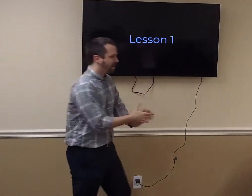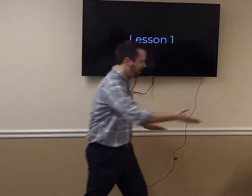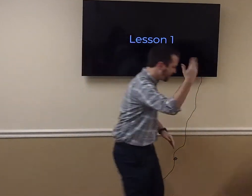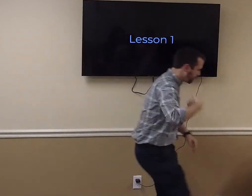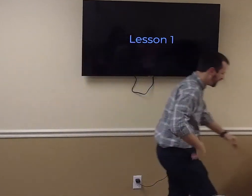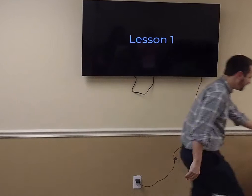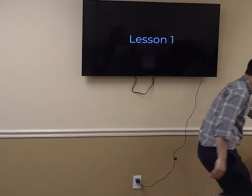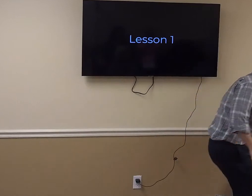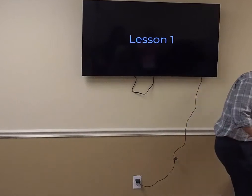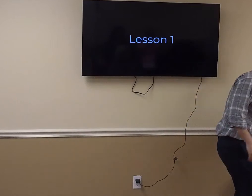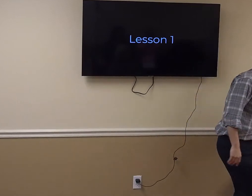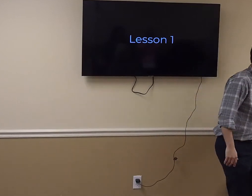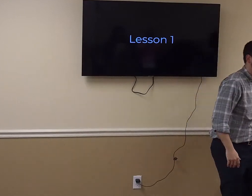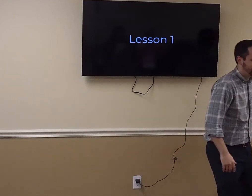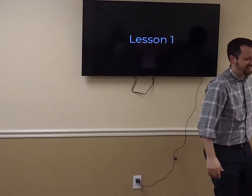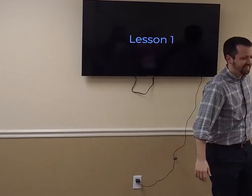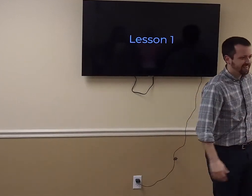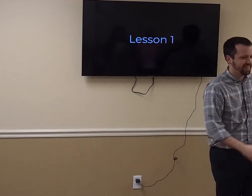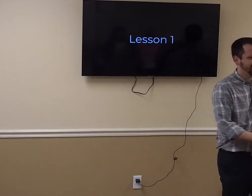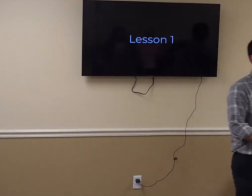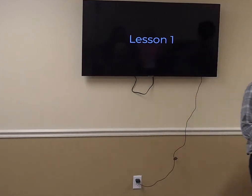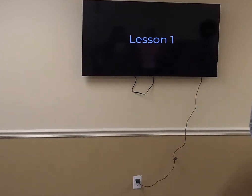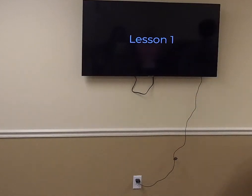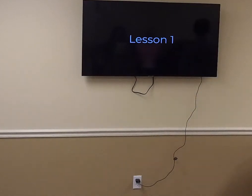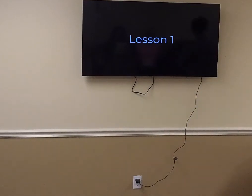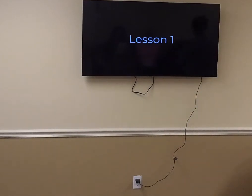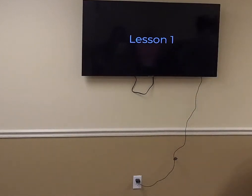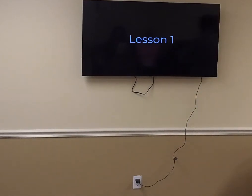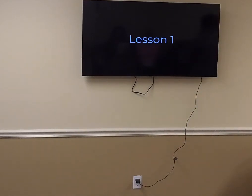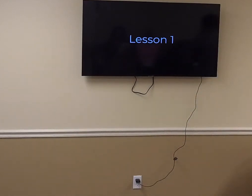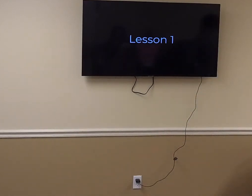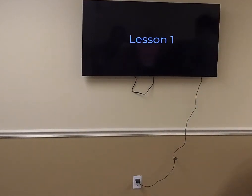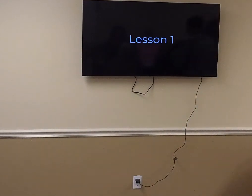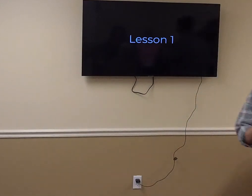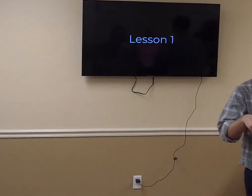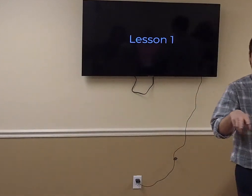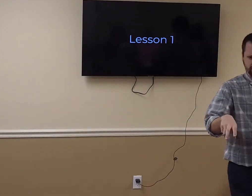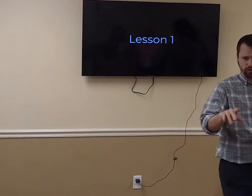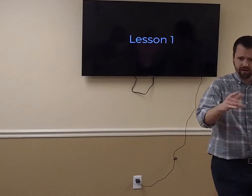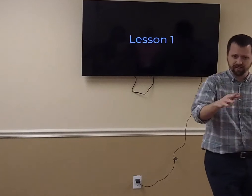come on in. Thank you. Yes. If you're okay sitting next to Gloria. Oh